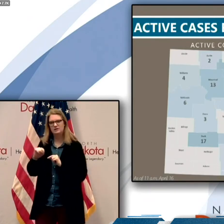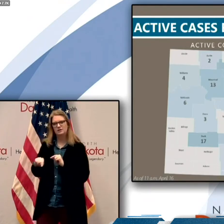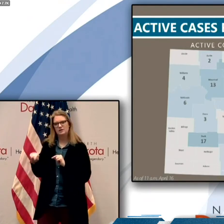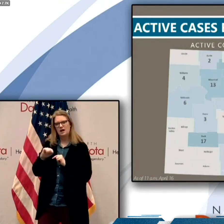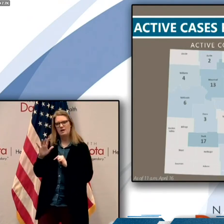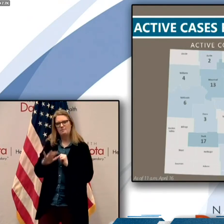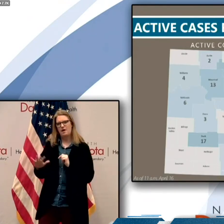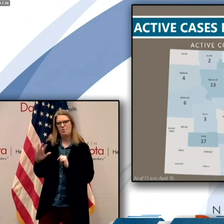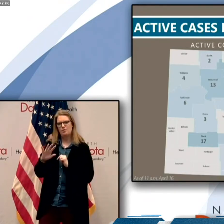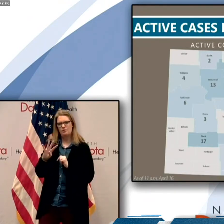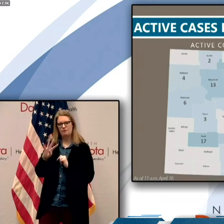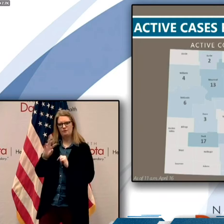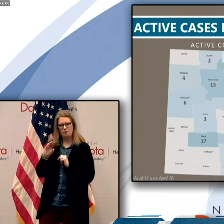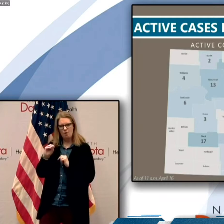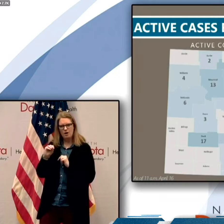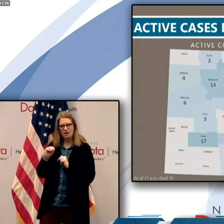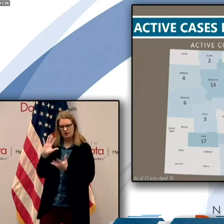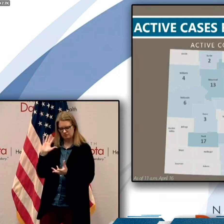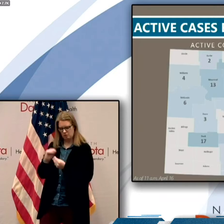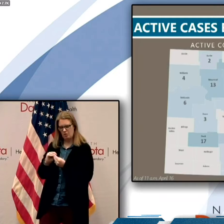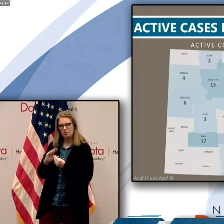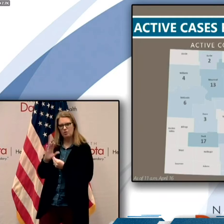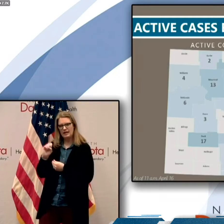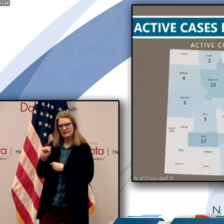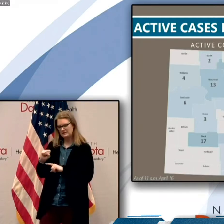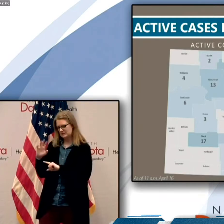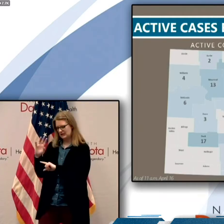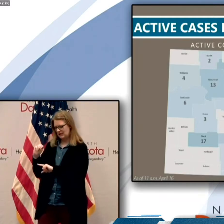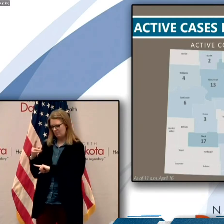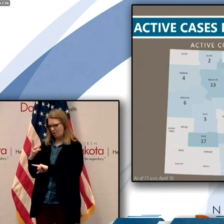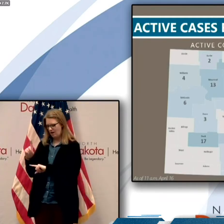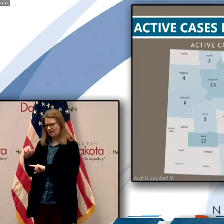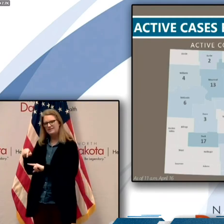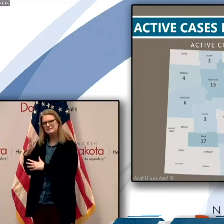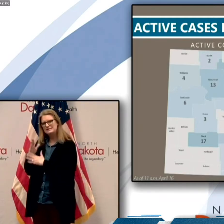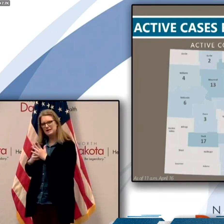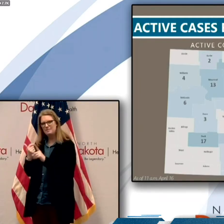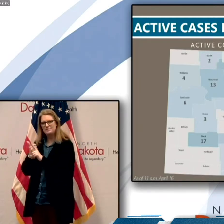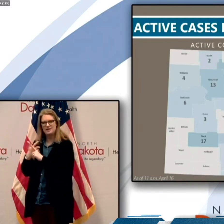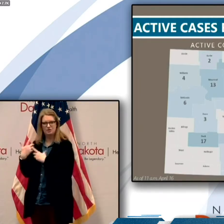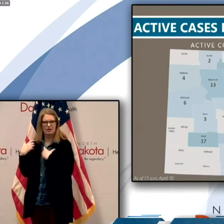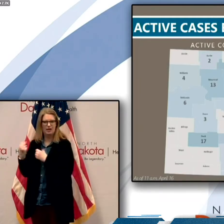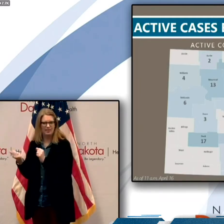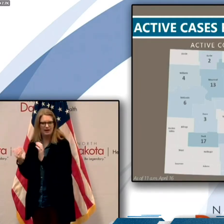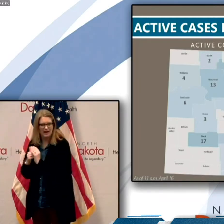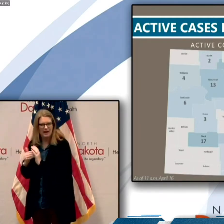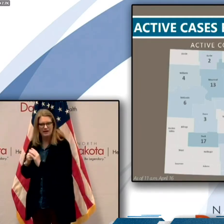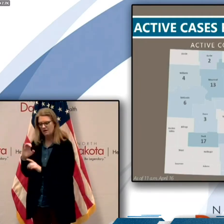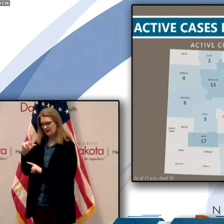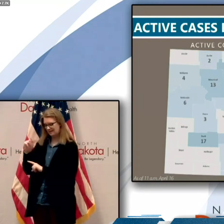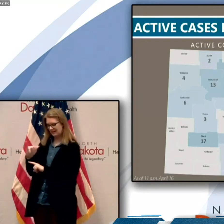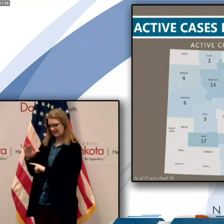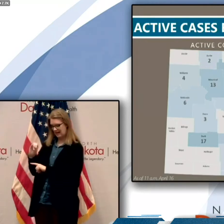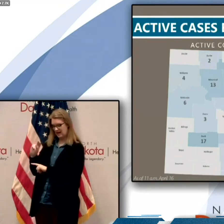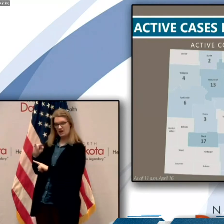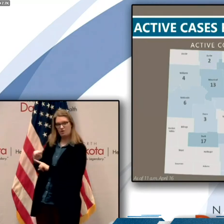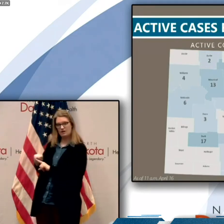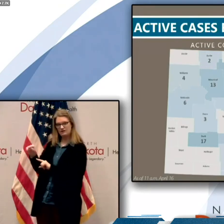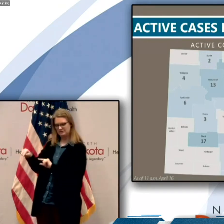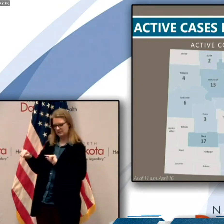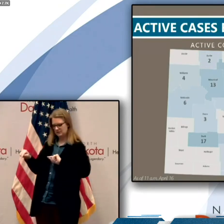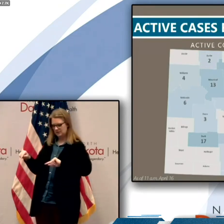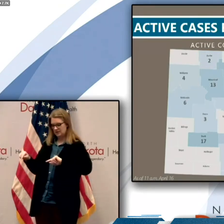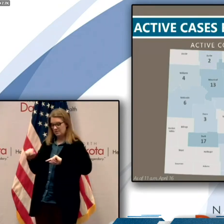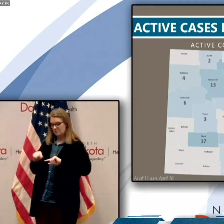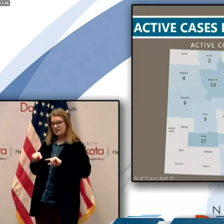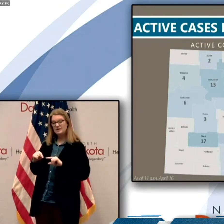about 40 cumulative cases in Moorhead. Some of those have recovered on the Clay County side. But as our